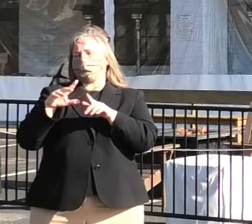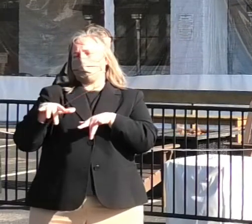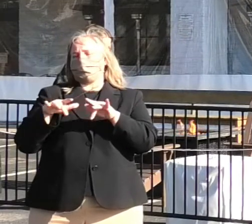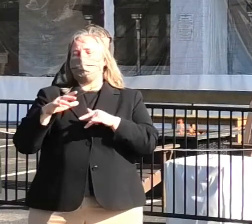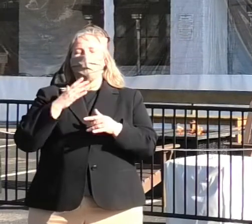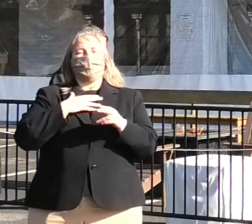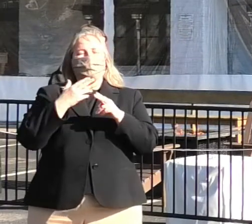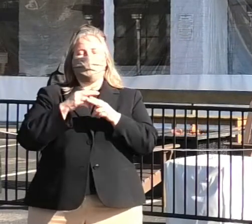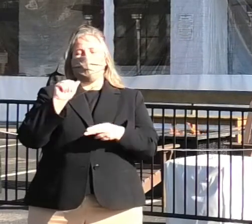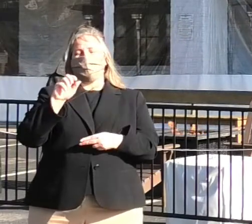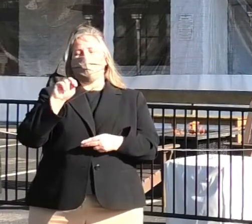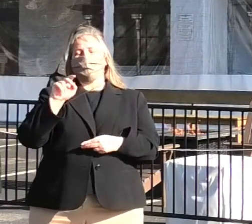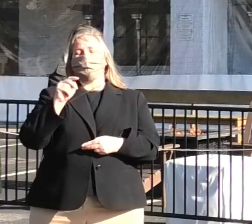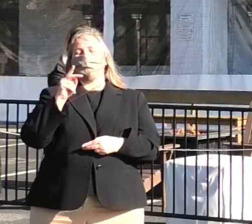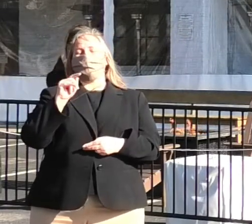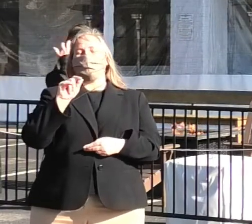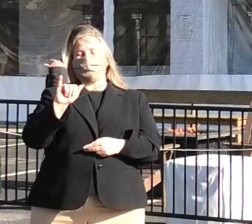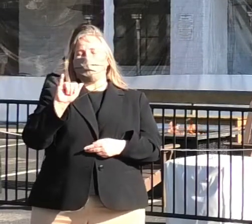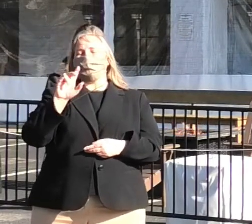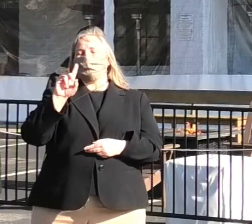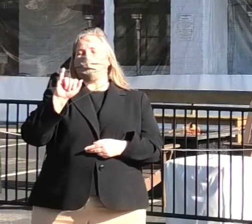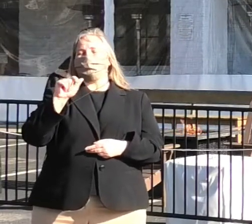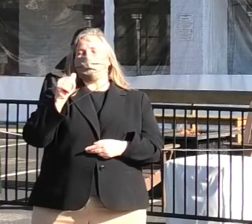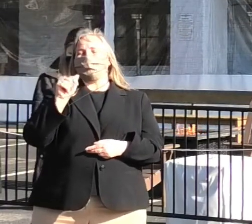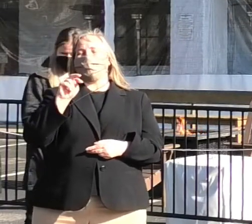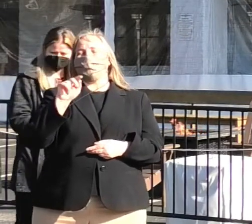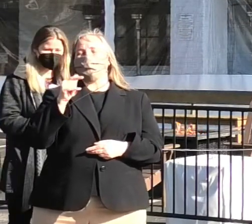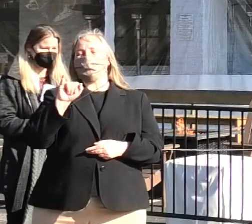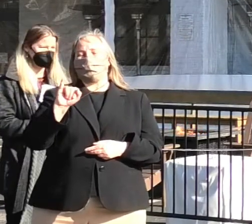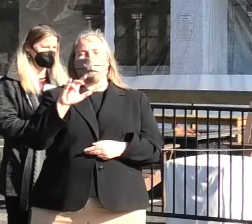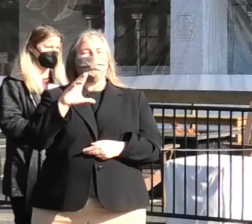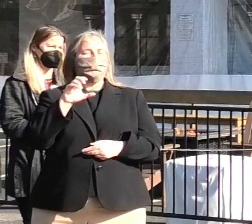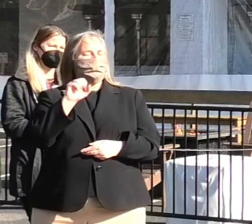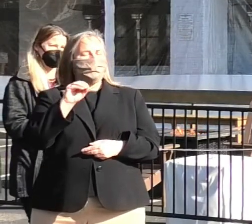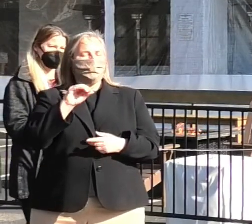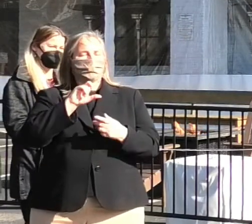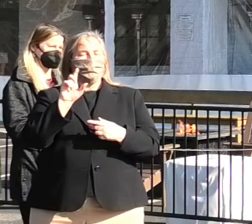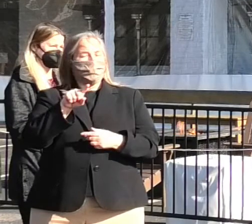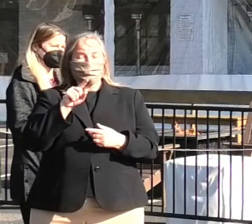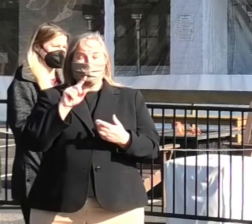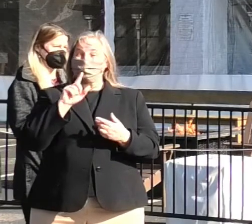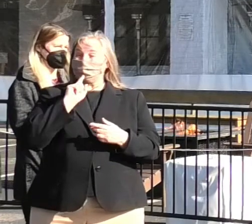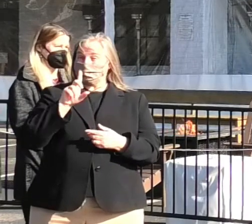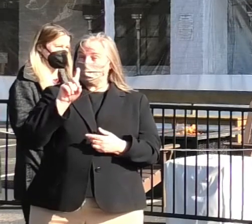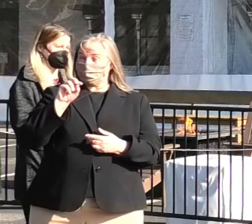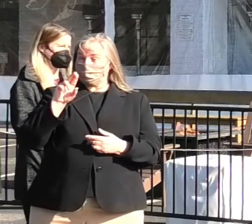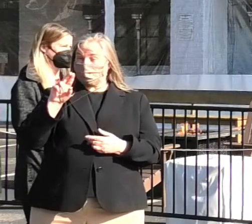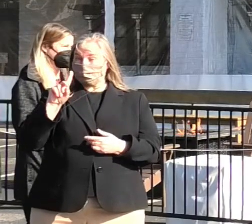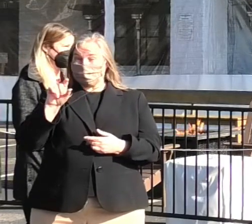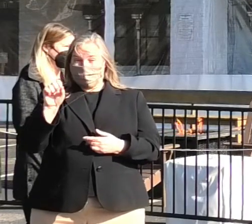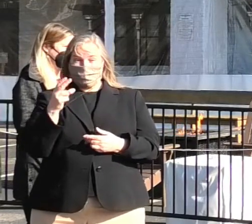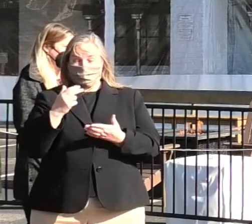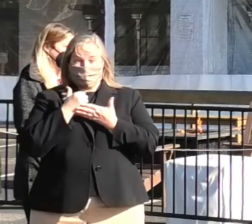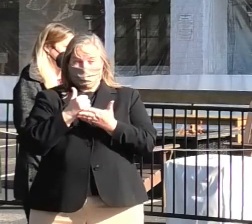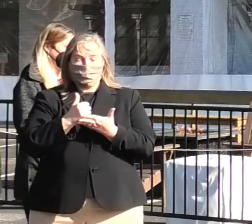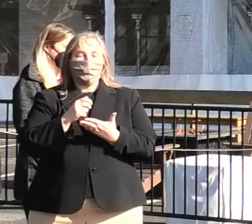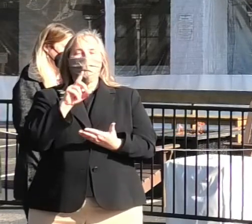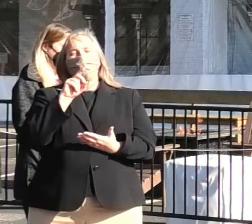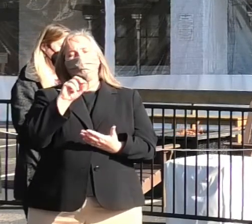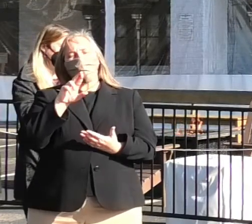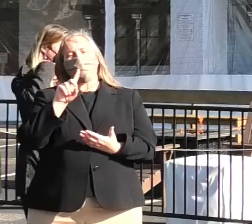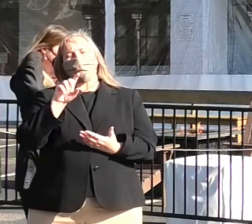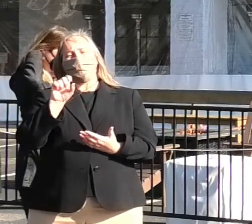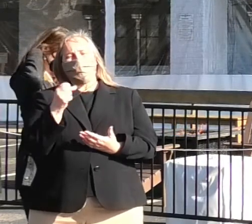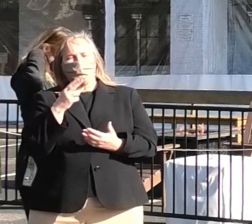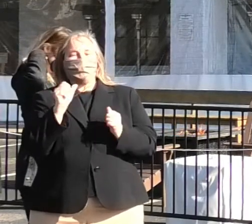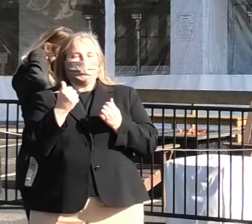My name's Anthony DeGangi. So the question was is DoorDash helpful? DoorDash can be helpful